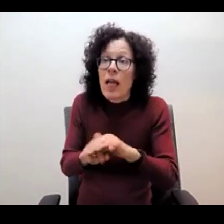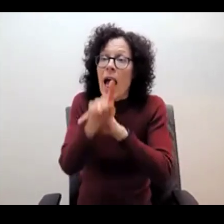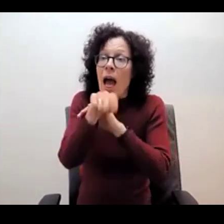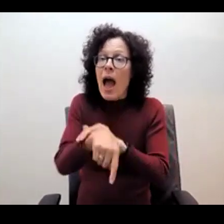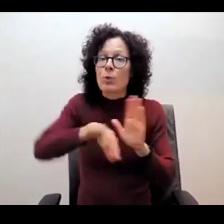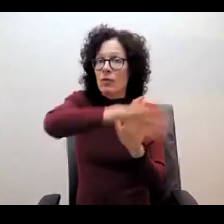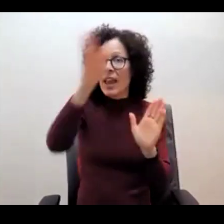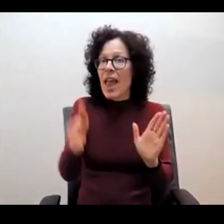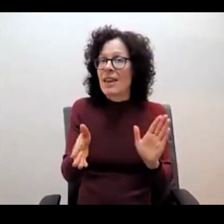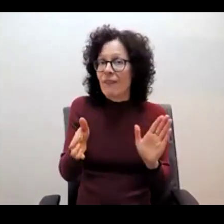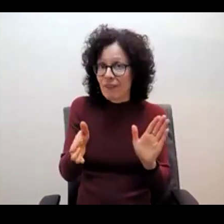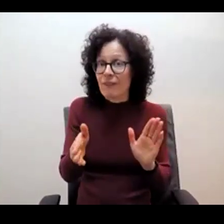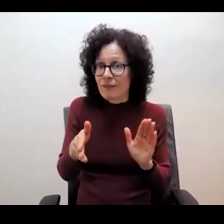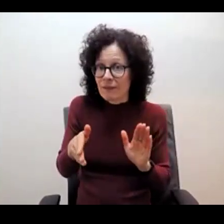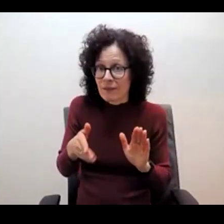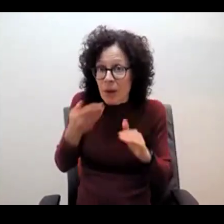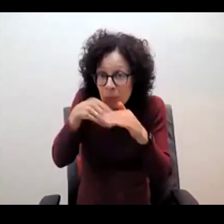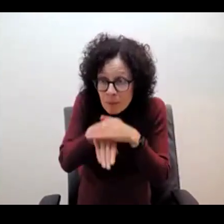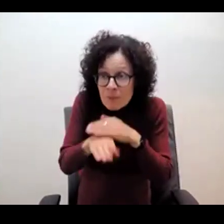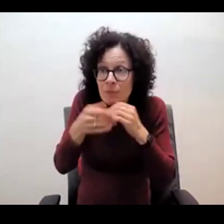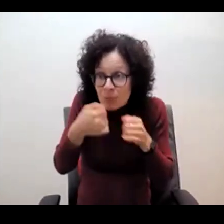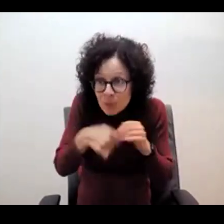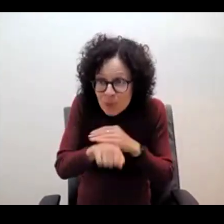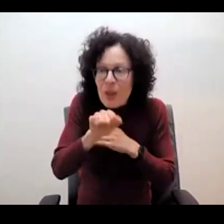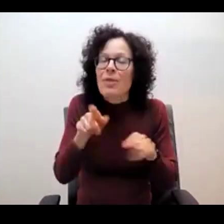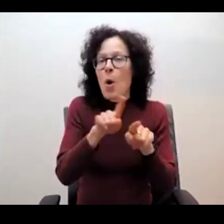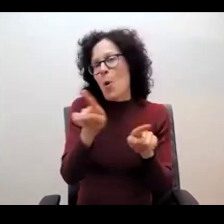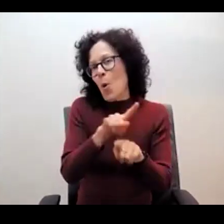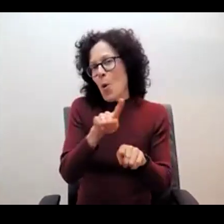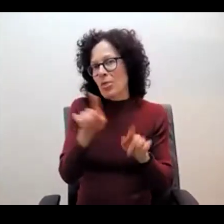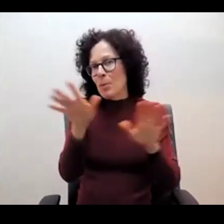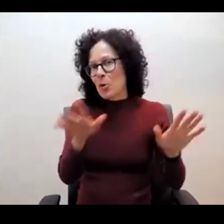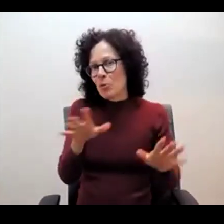They all have very imaginative names.